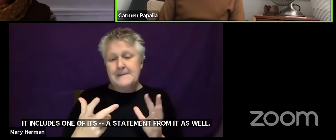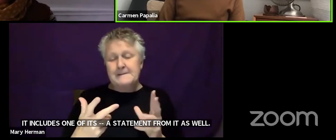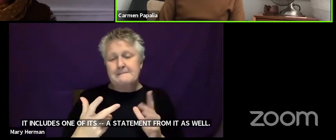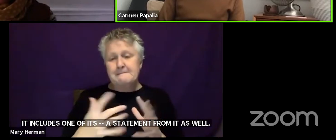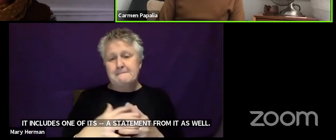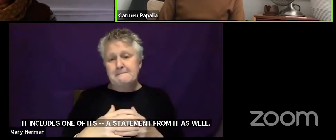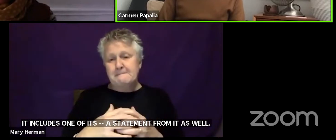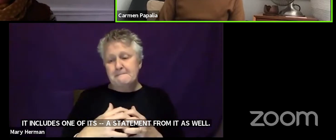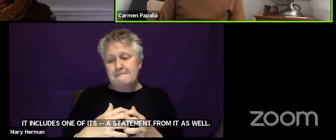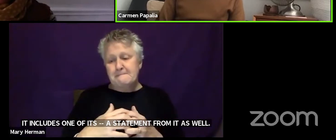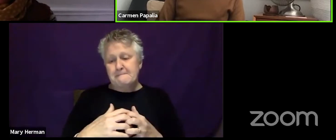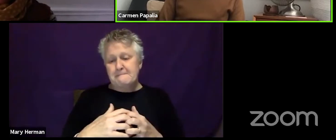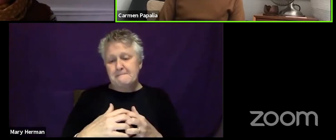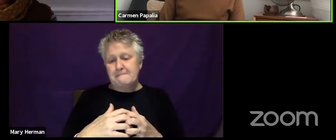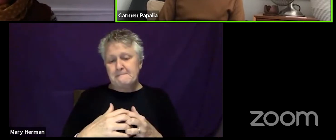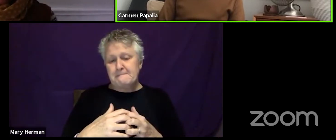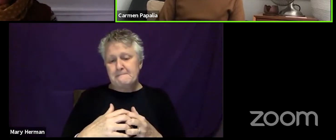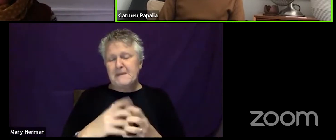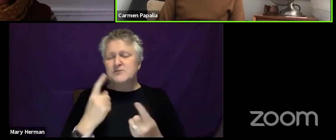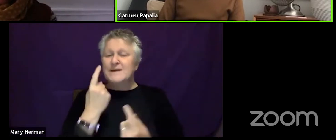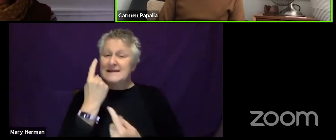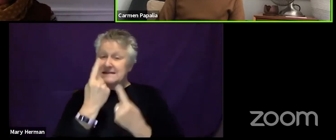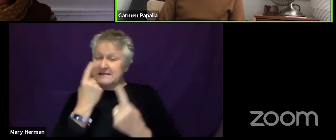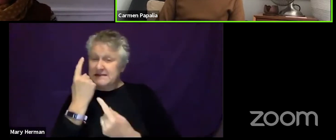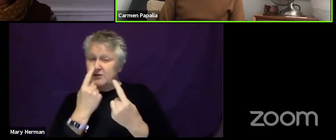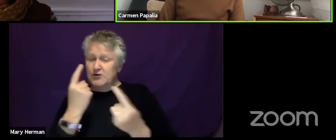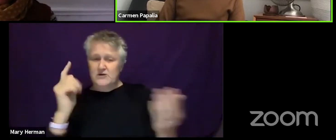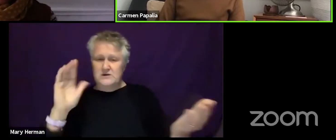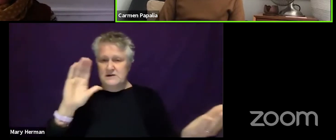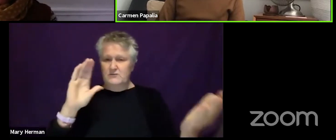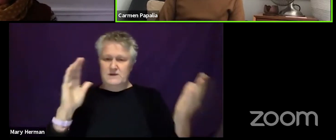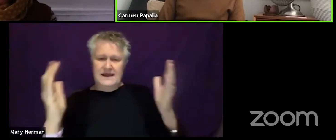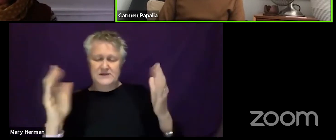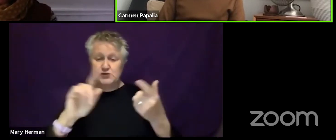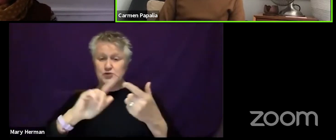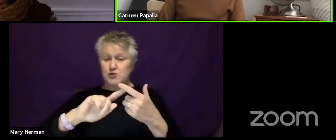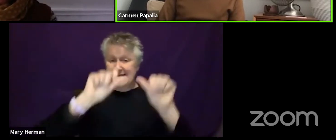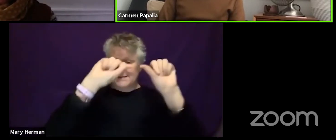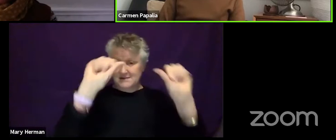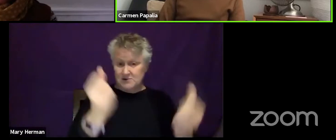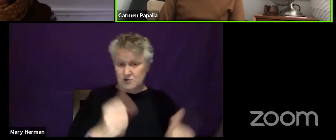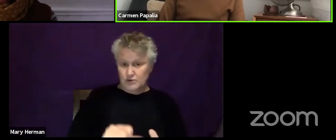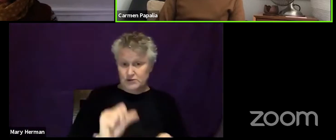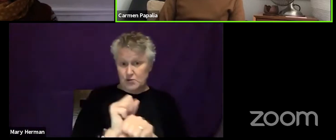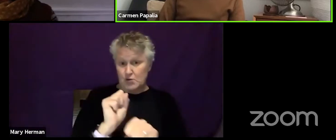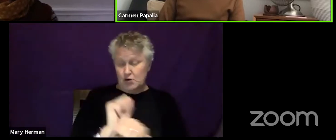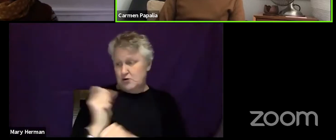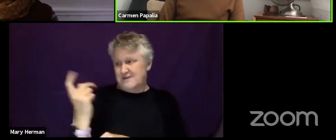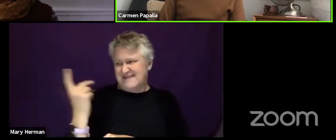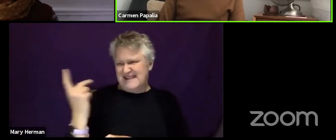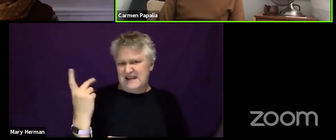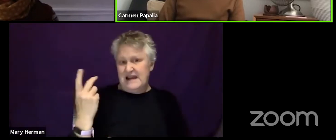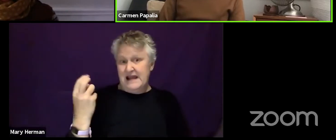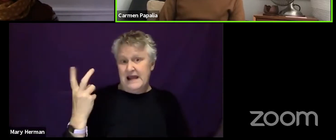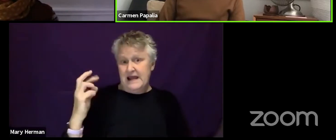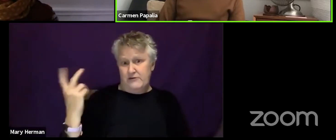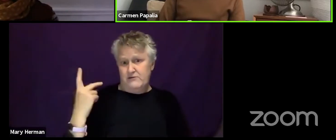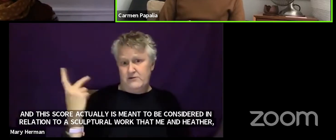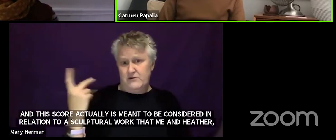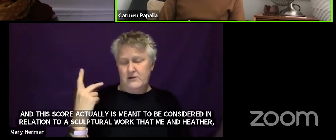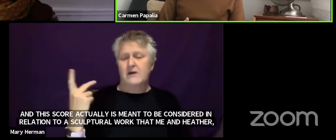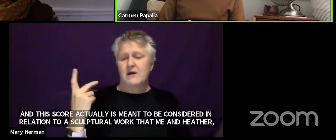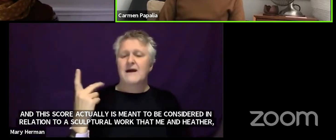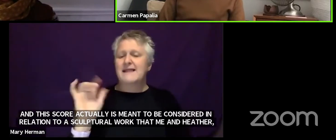considered in relation to a sculptural work that me and Heather it's kind of like this